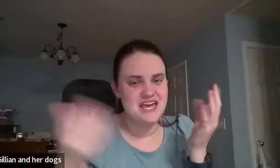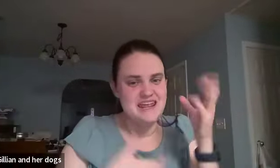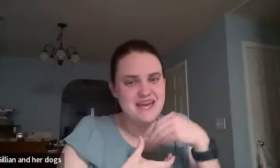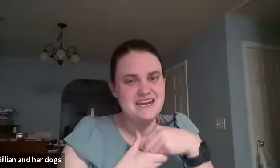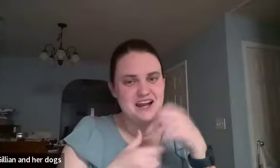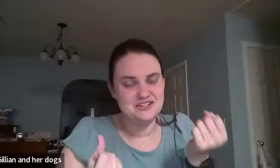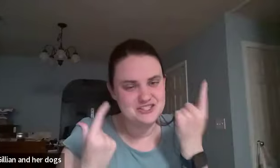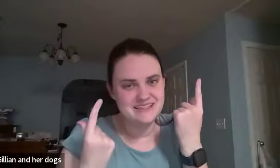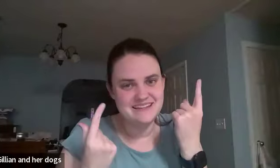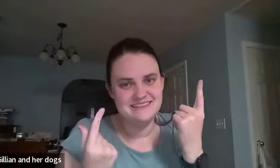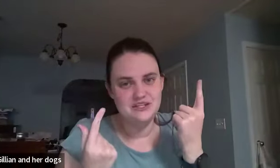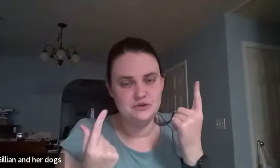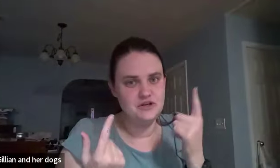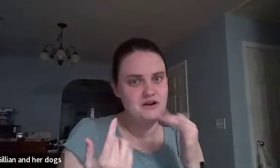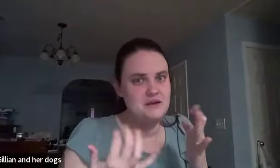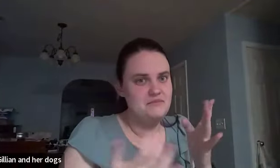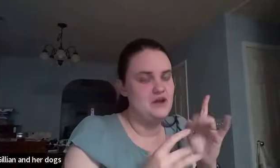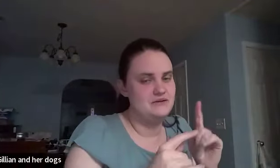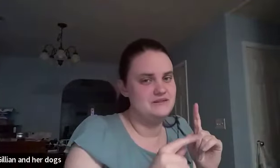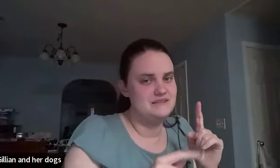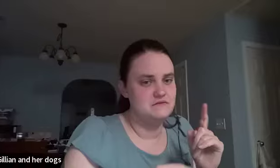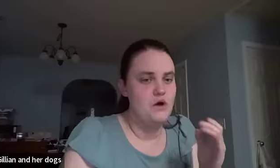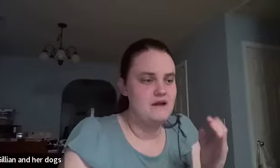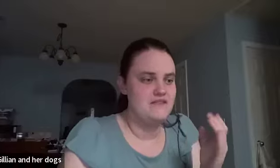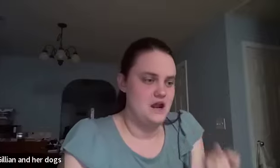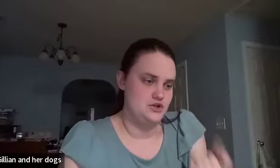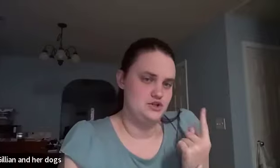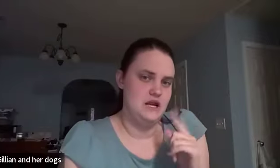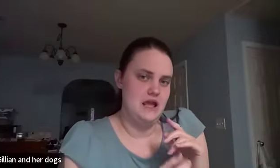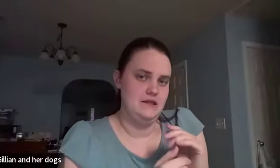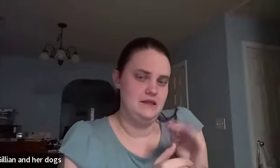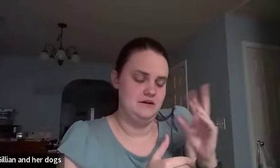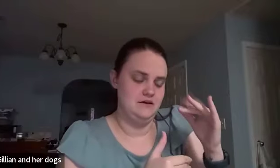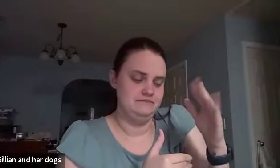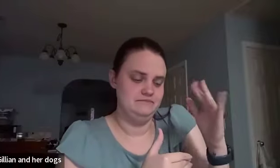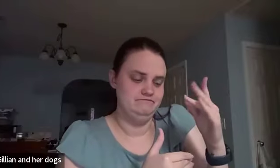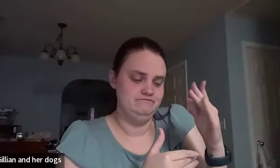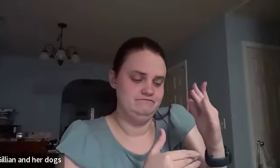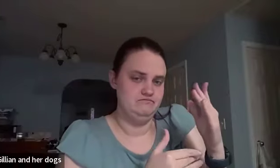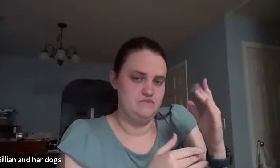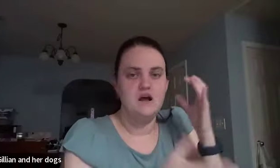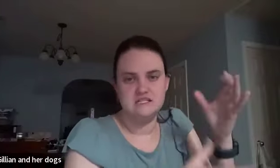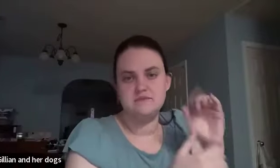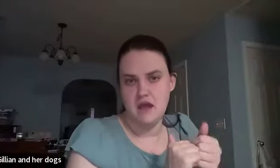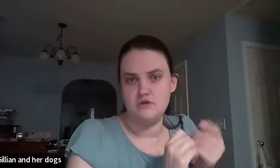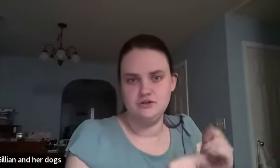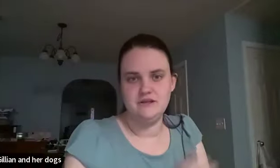that embedded understood that you were talking, there's already that understood like concept of how you're doing